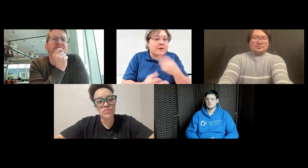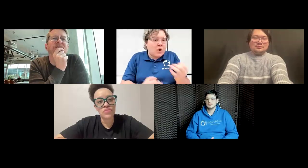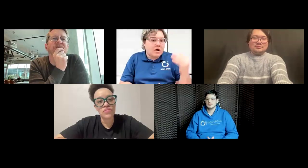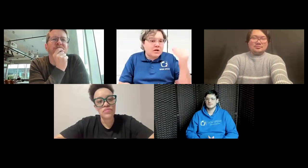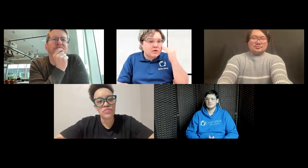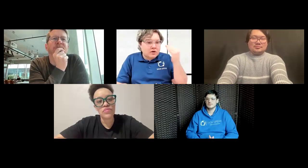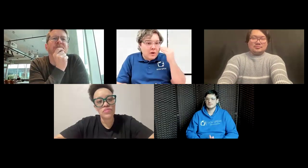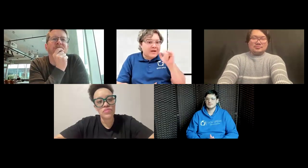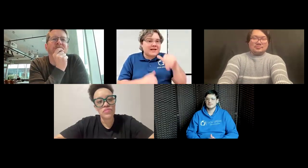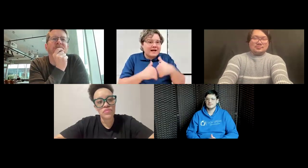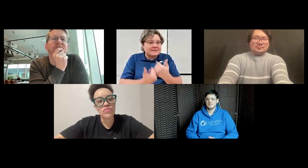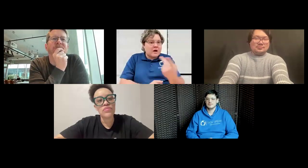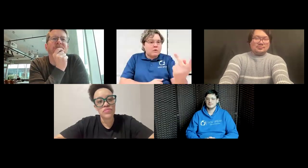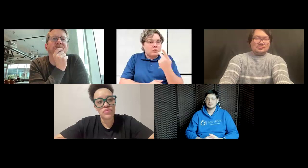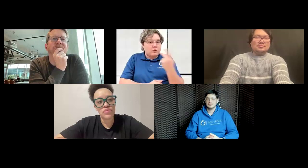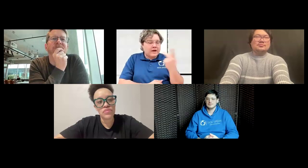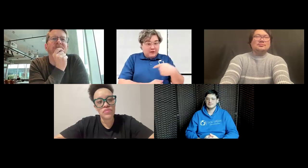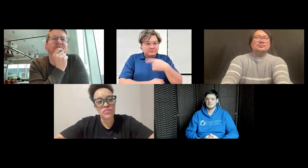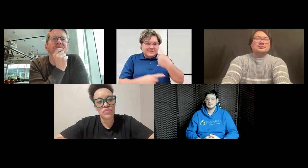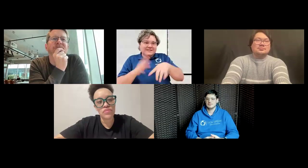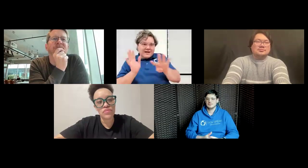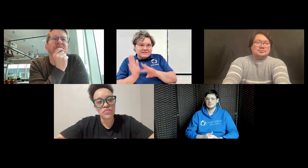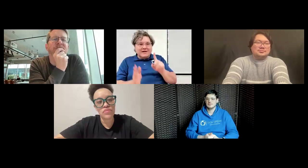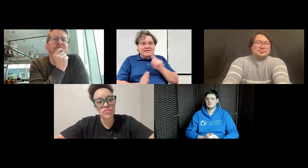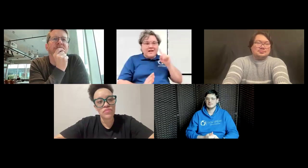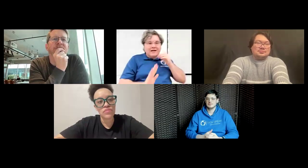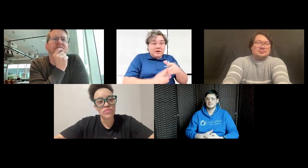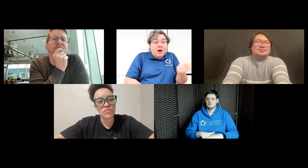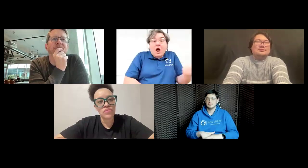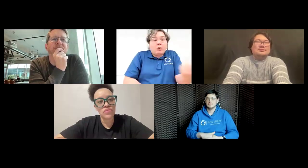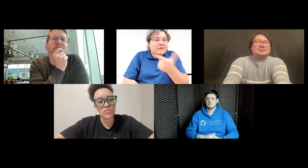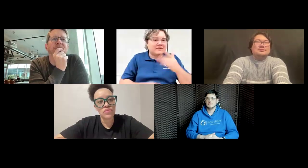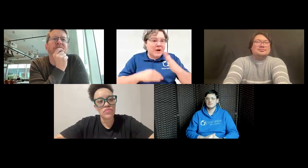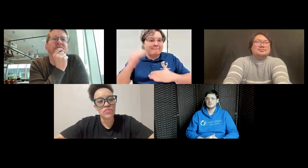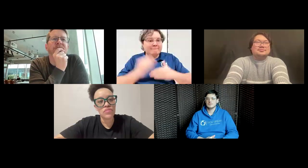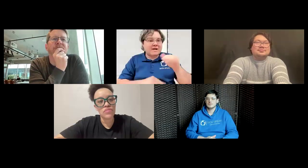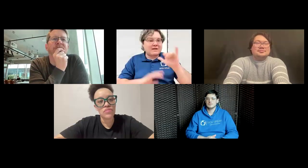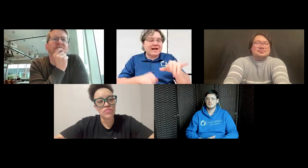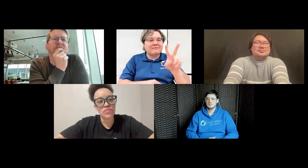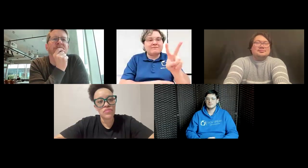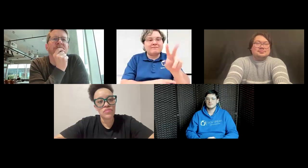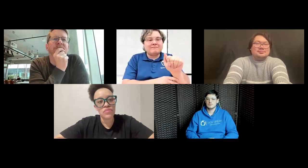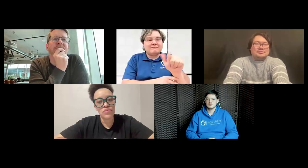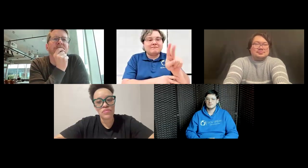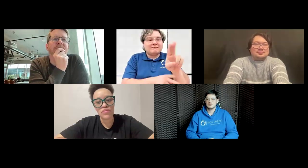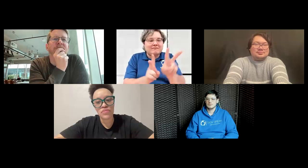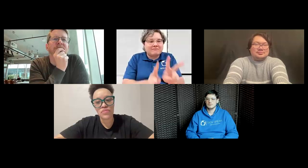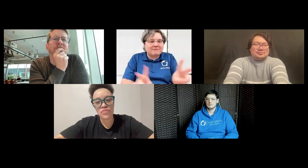understandable. We want that feedback from the deaf community so that we're able at ScienceSpeak to make that more